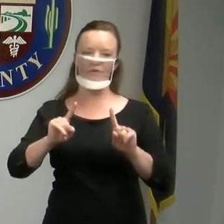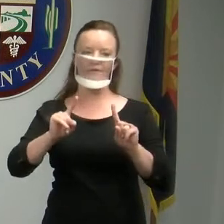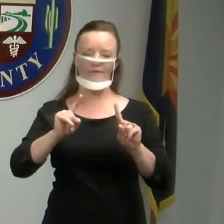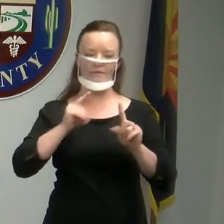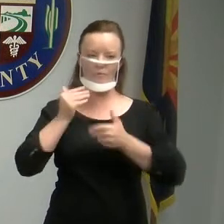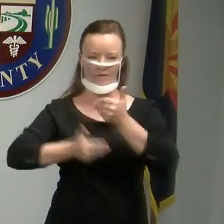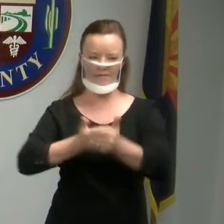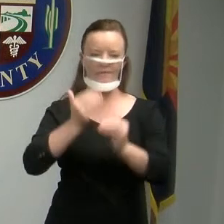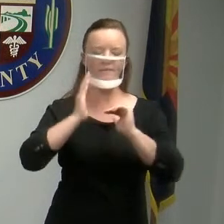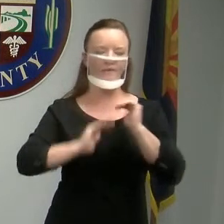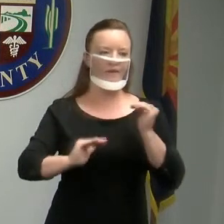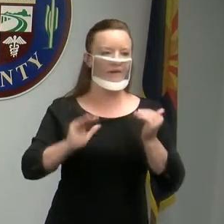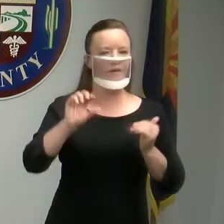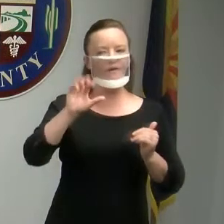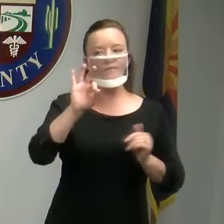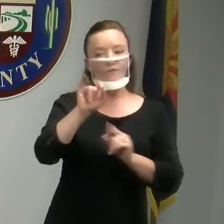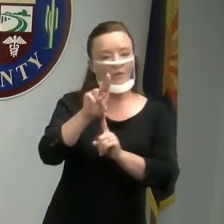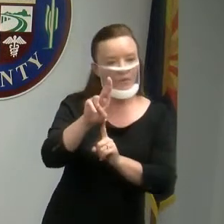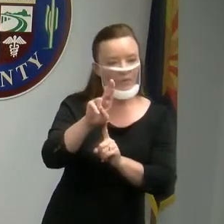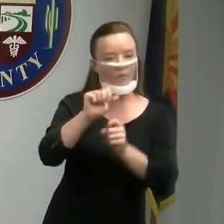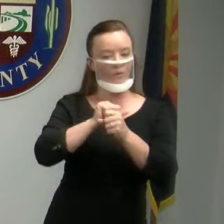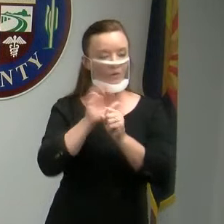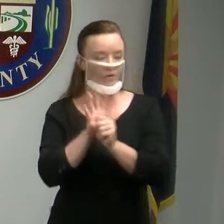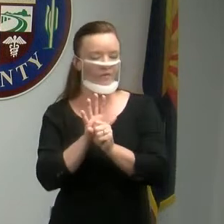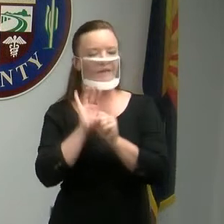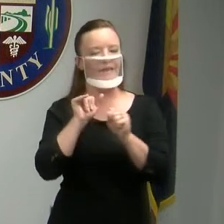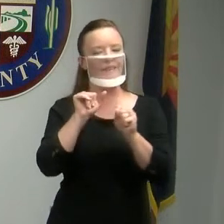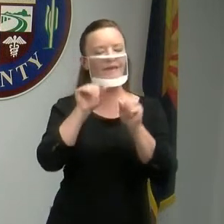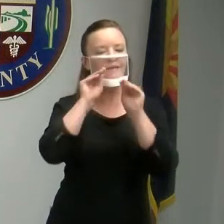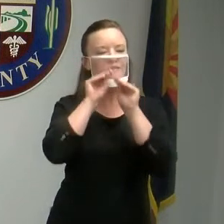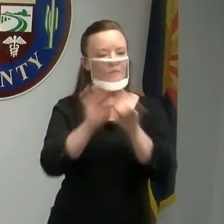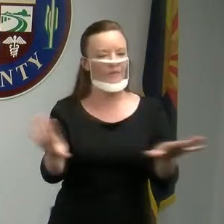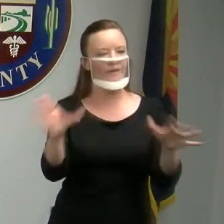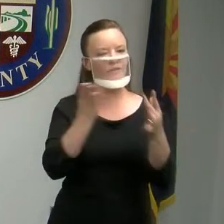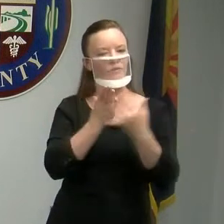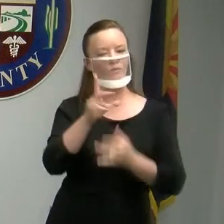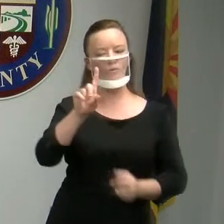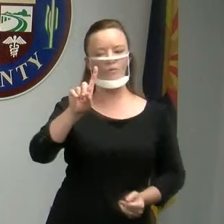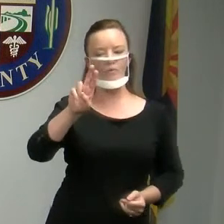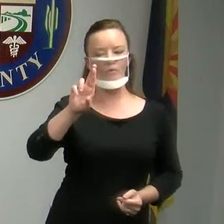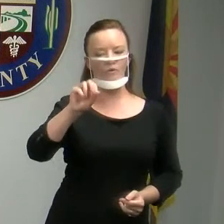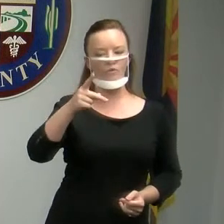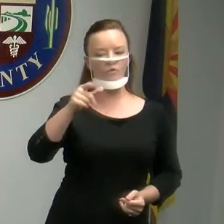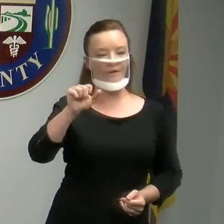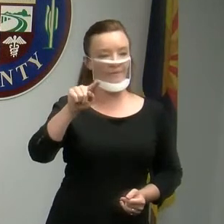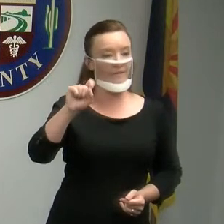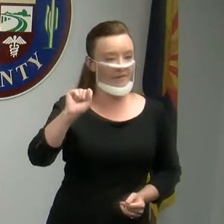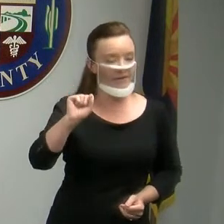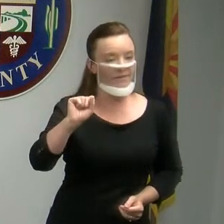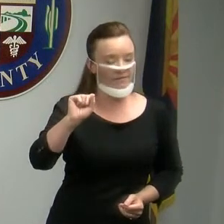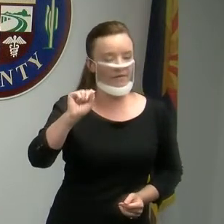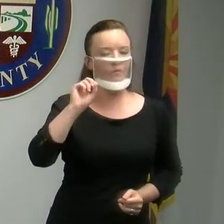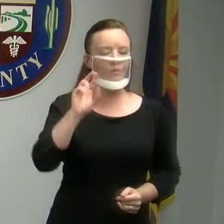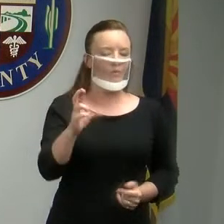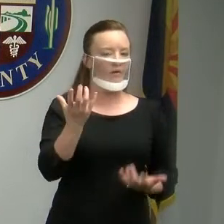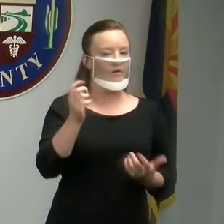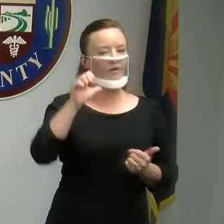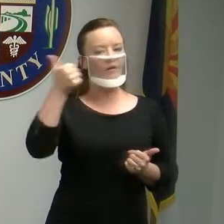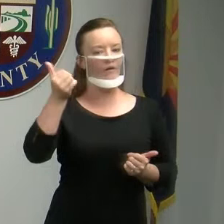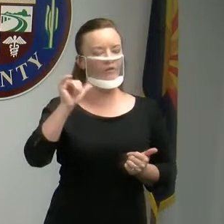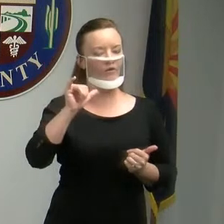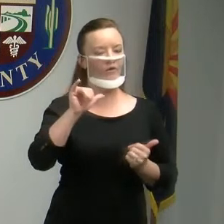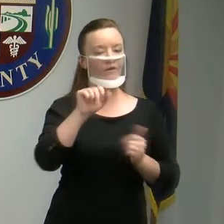droplets like flu or COVID-19, or even one that is transmitted in tiny airborne particles like tuberculosis or